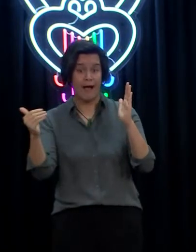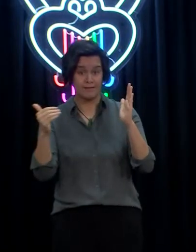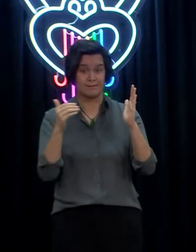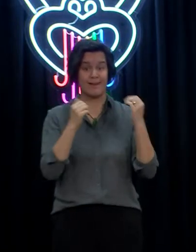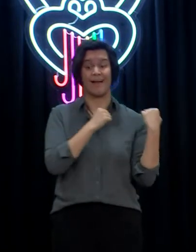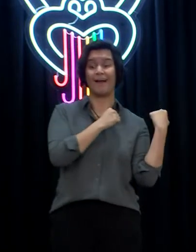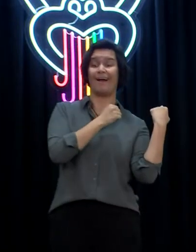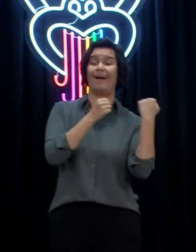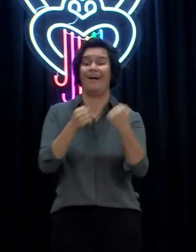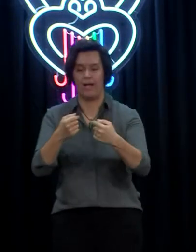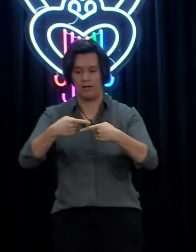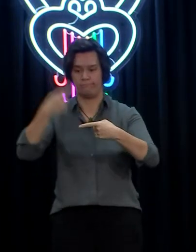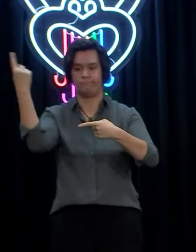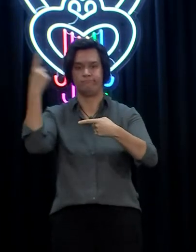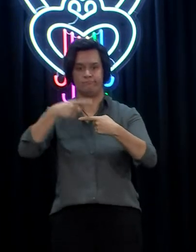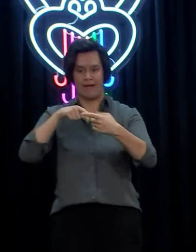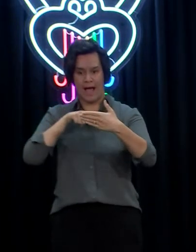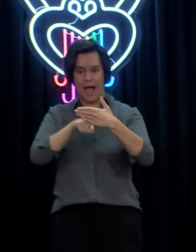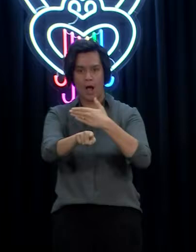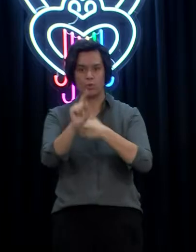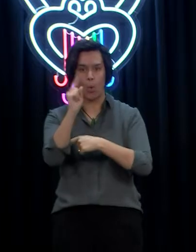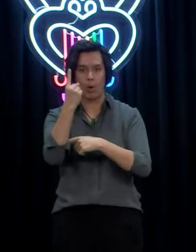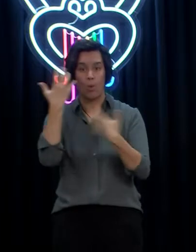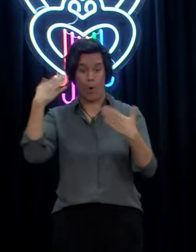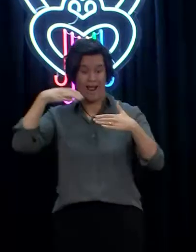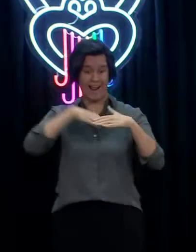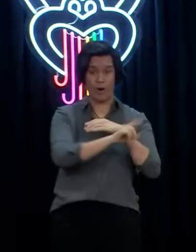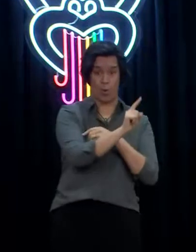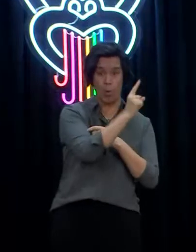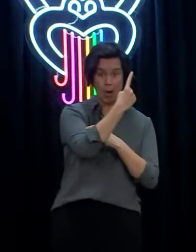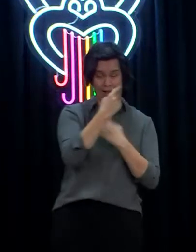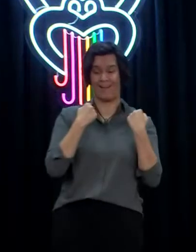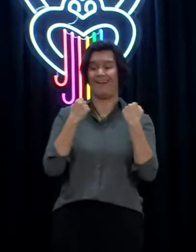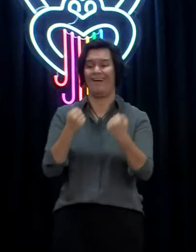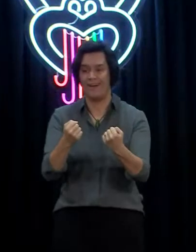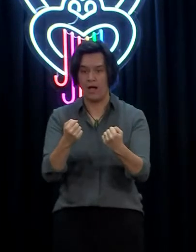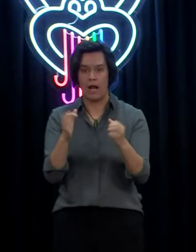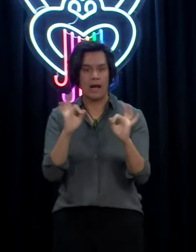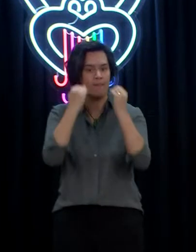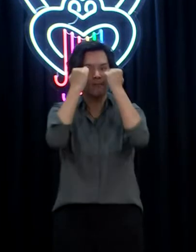at the checkpoints overnight for failing to provide that evidence.